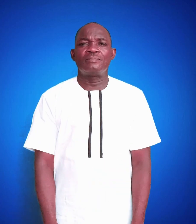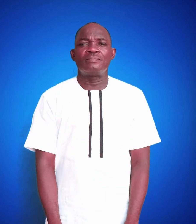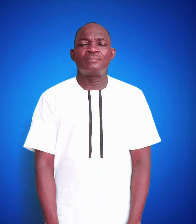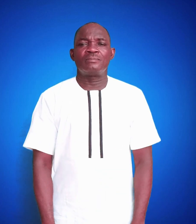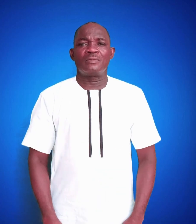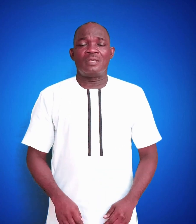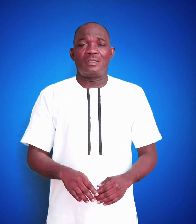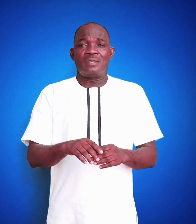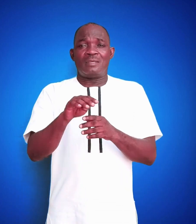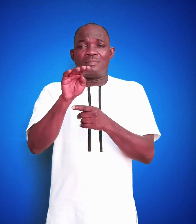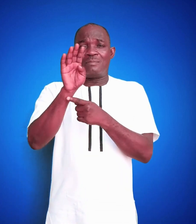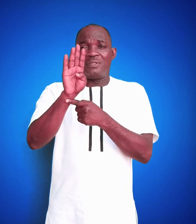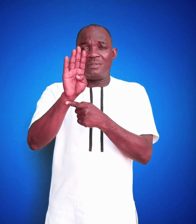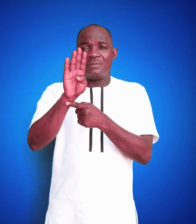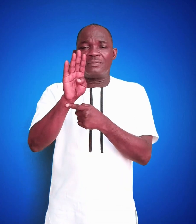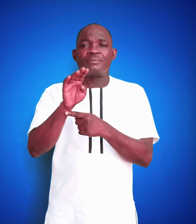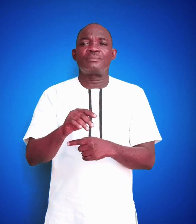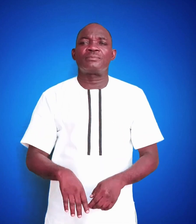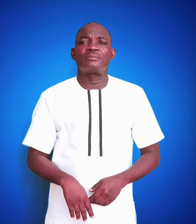B.